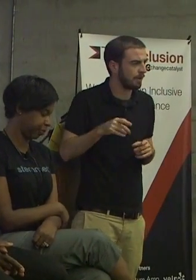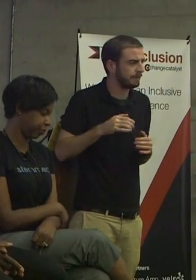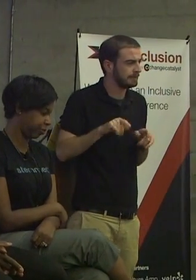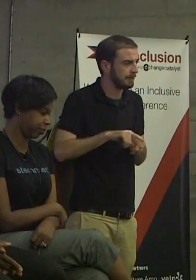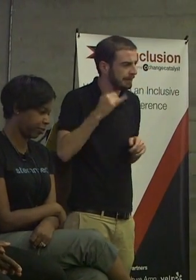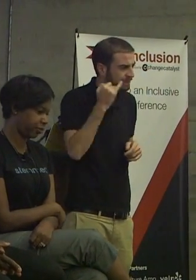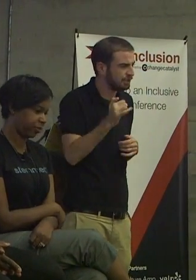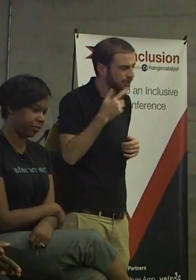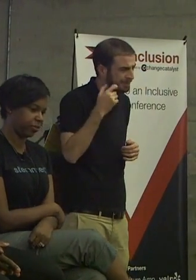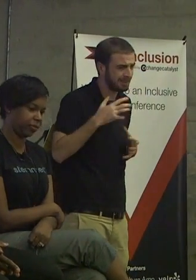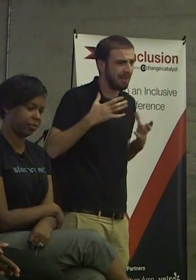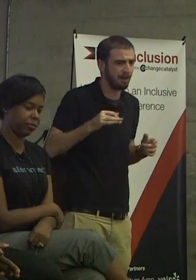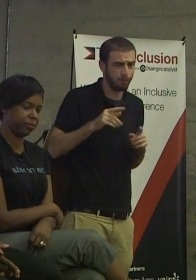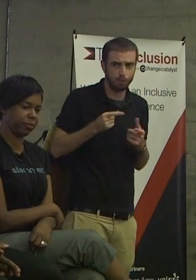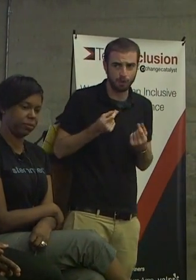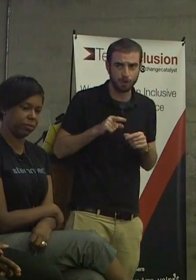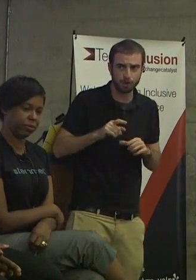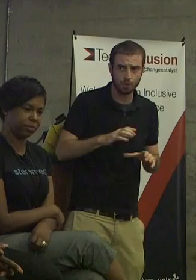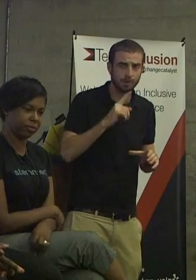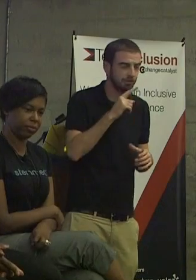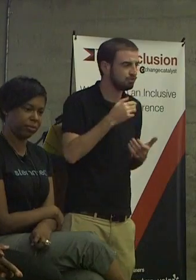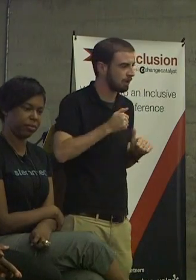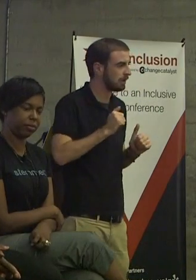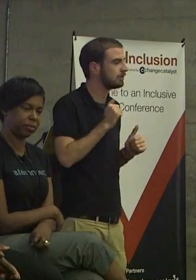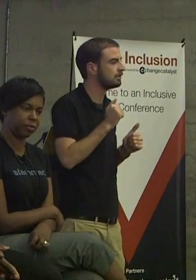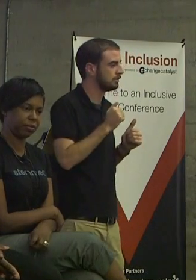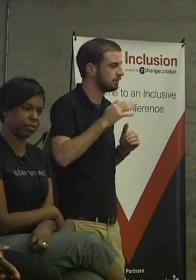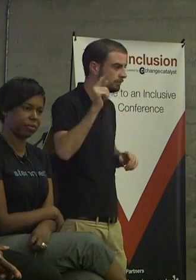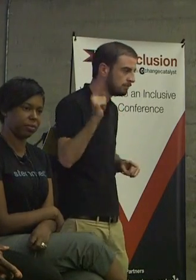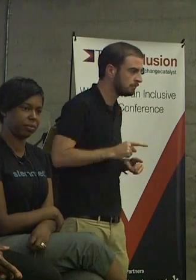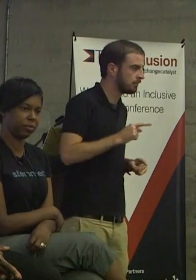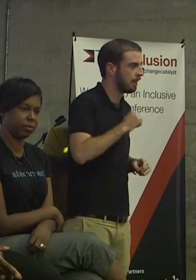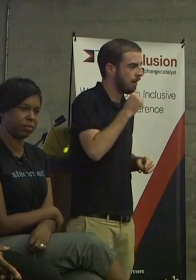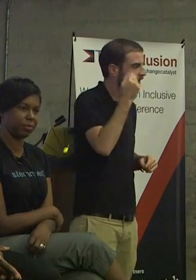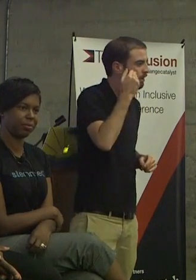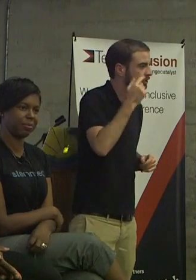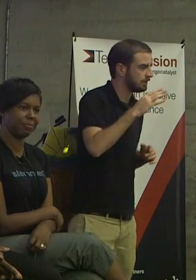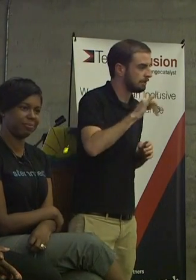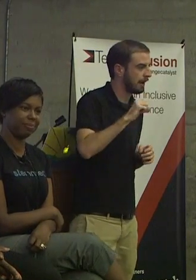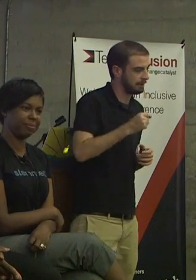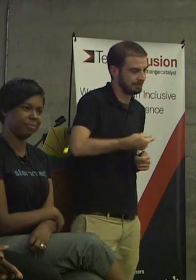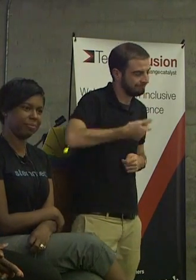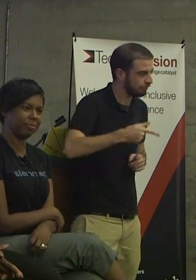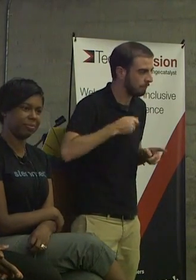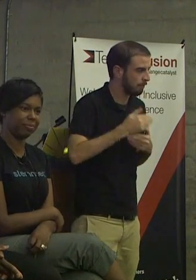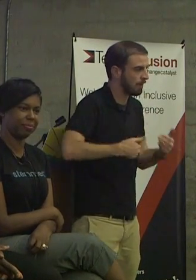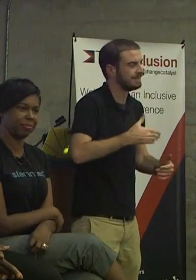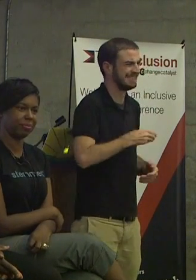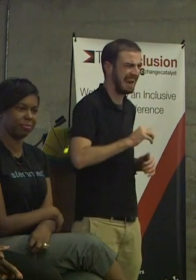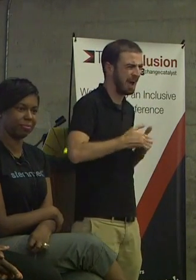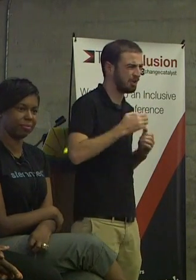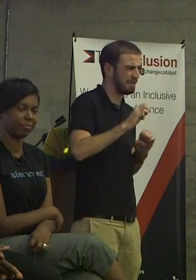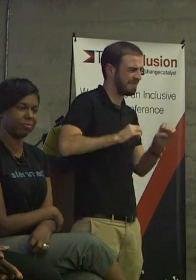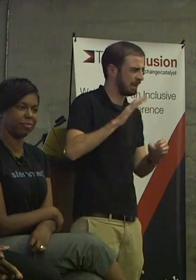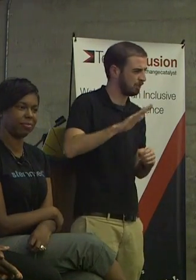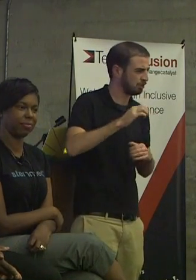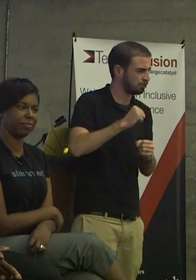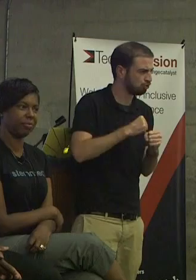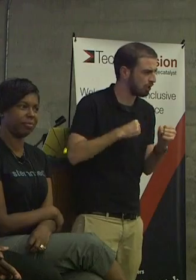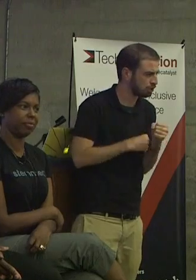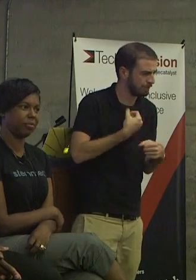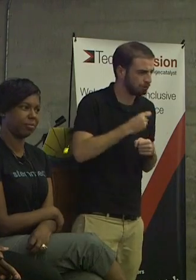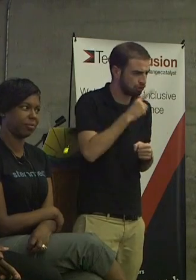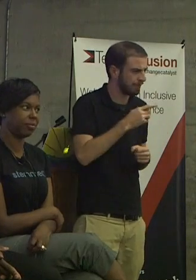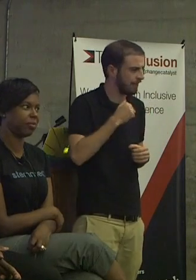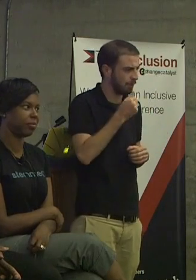doing is like, what you're doing is trying to mitigate unconscious bias or take unconscious bias out of the process. And how do you evaluate your own structure to make